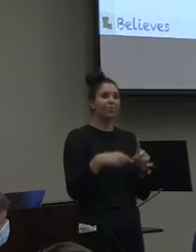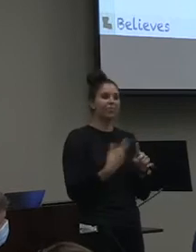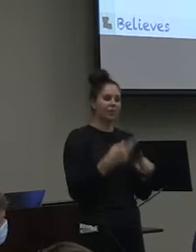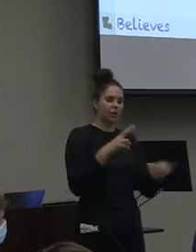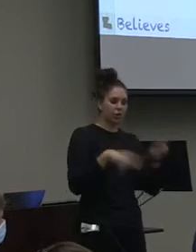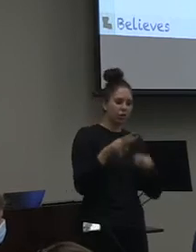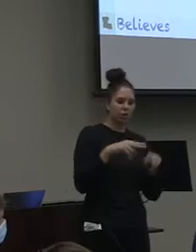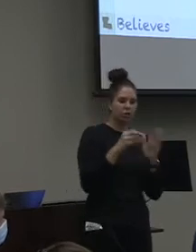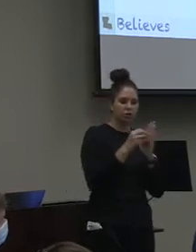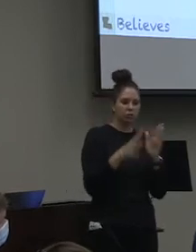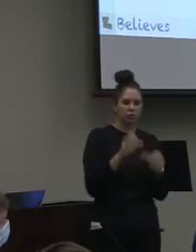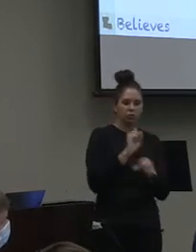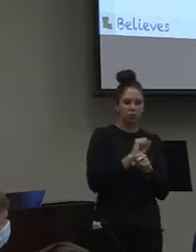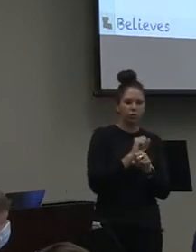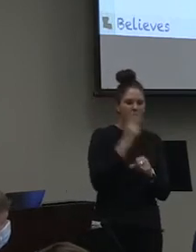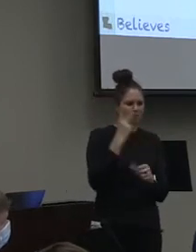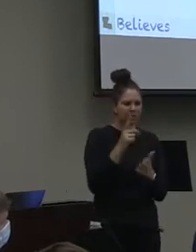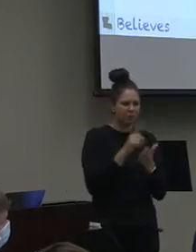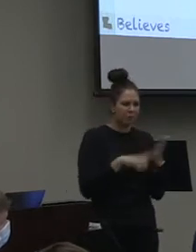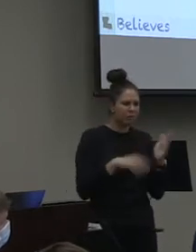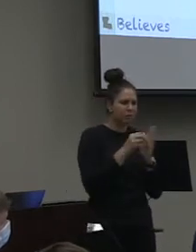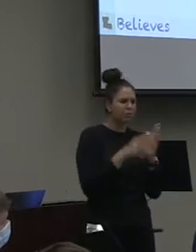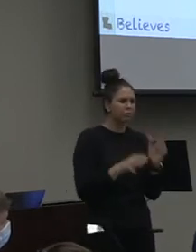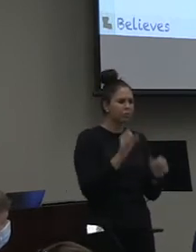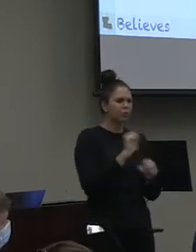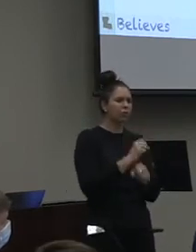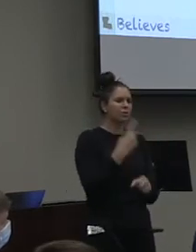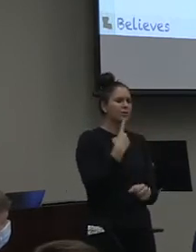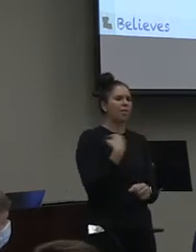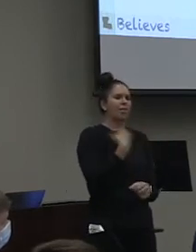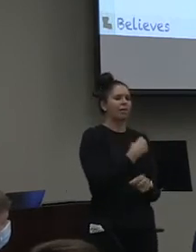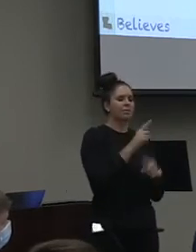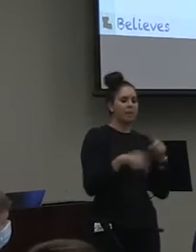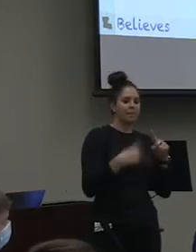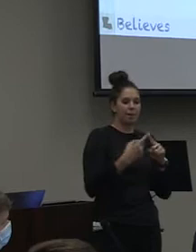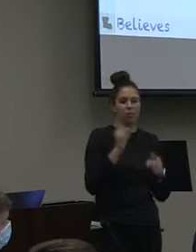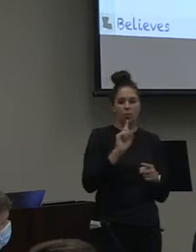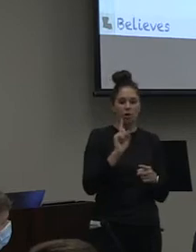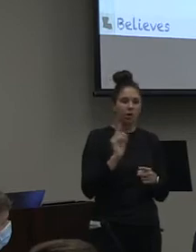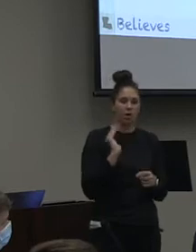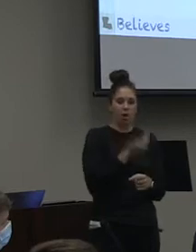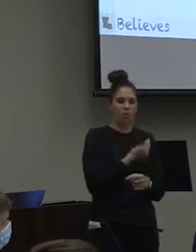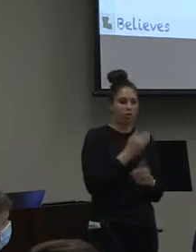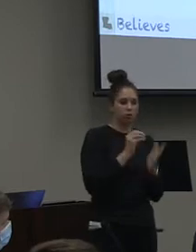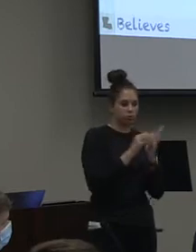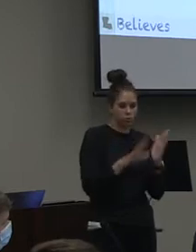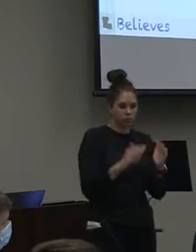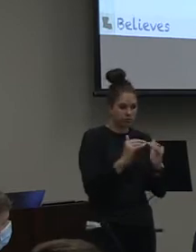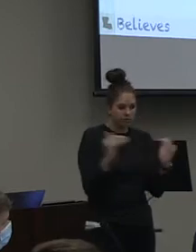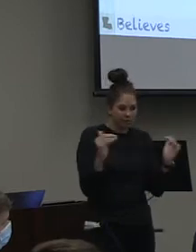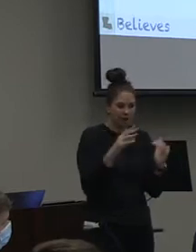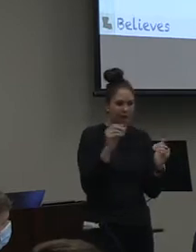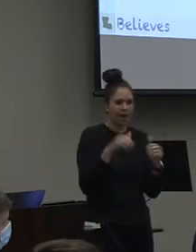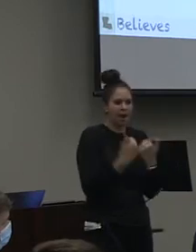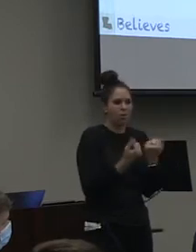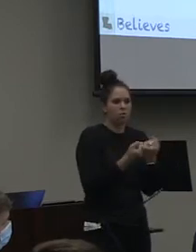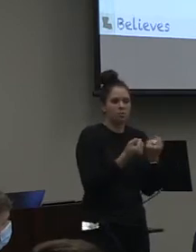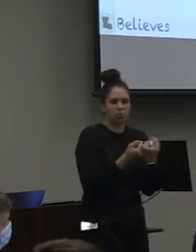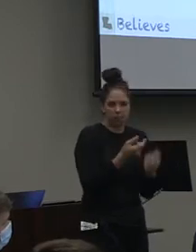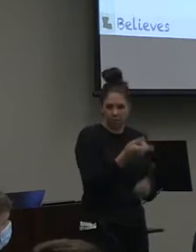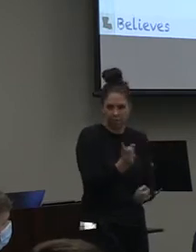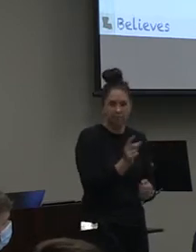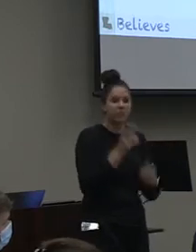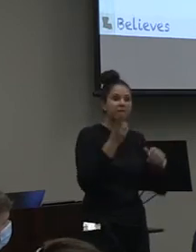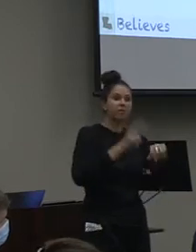student work and seeing what does the student work tell us about where our students are at and how to support them. And then of